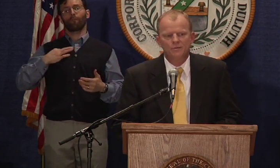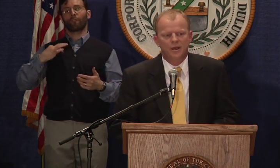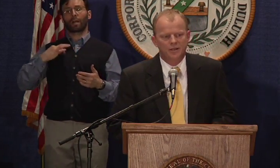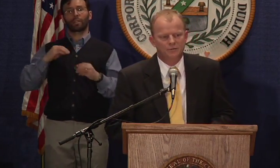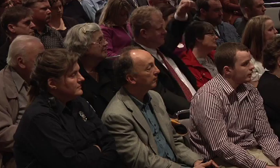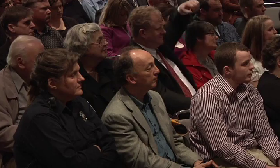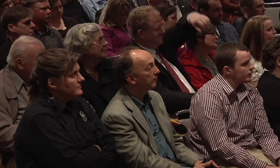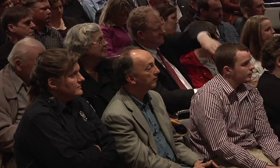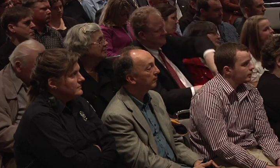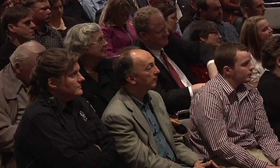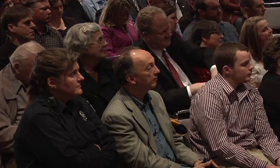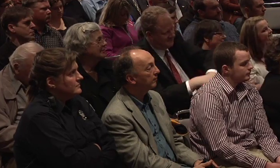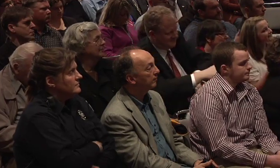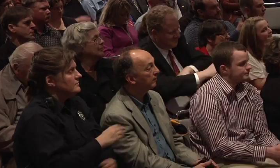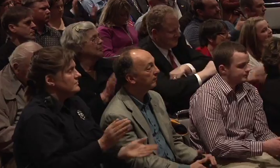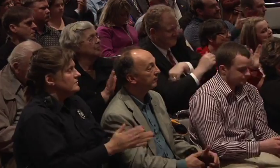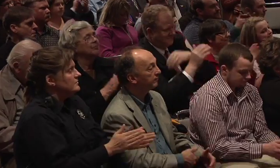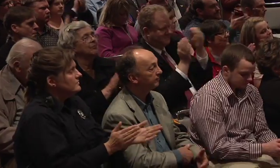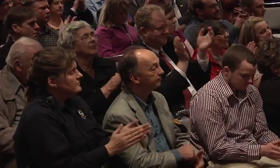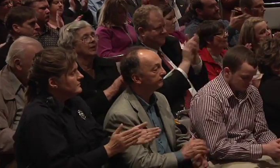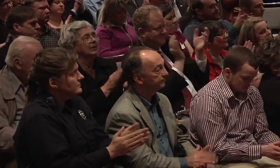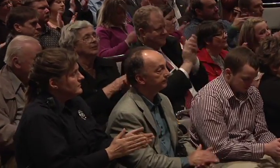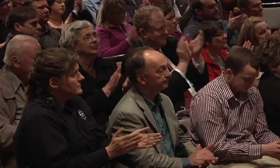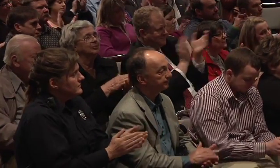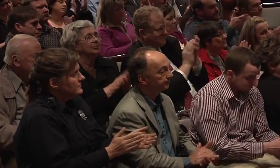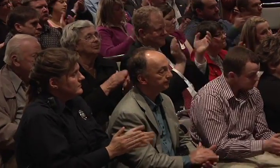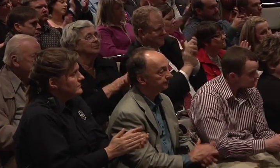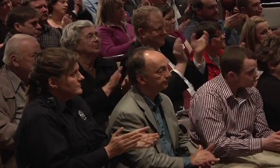community, thank you for your service.